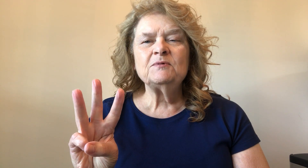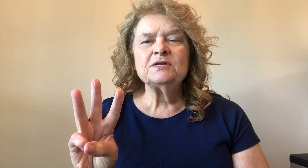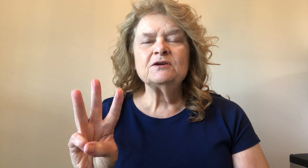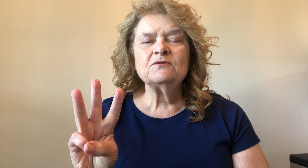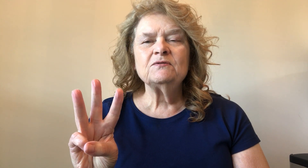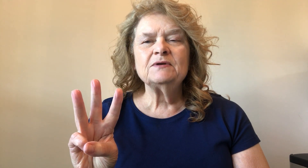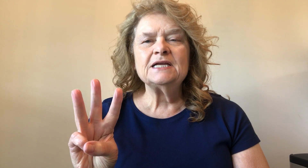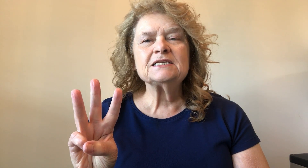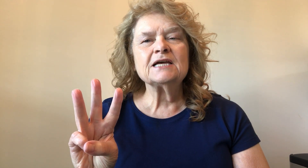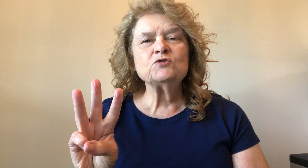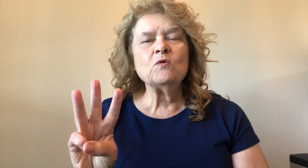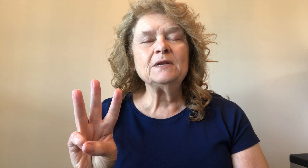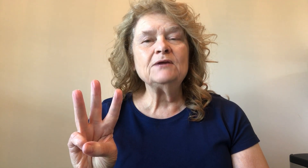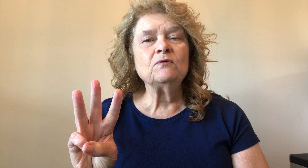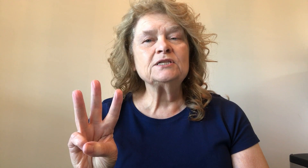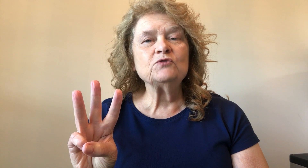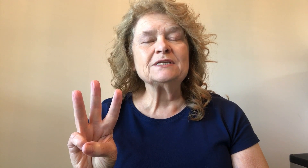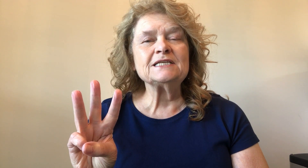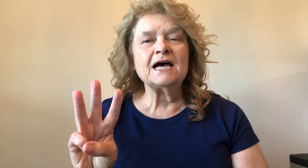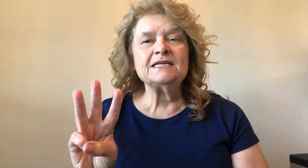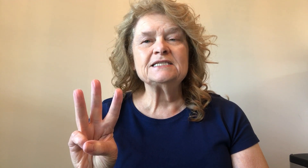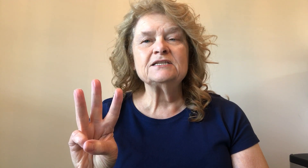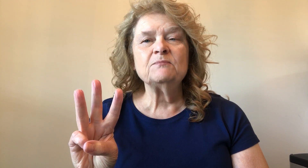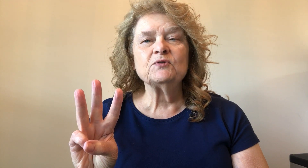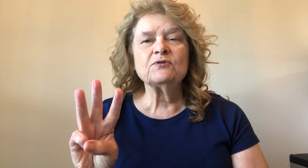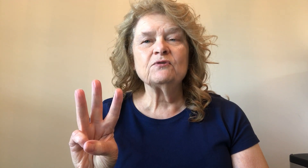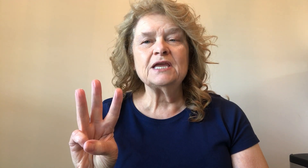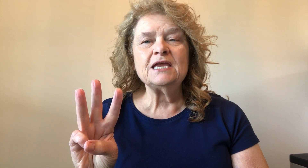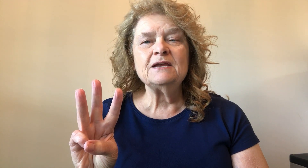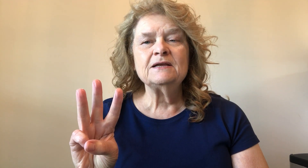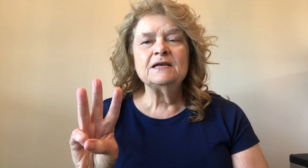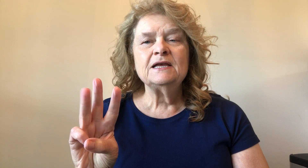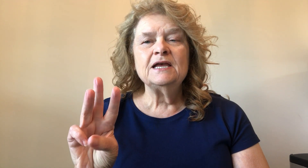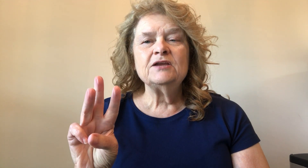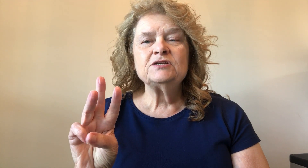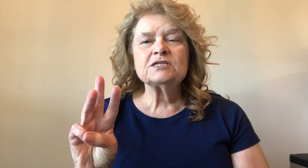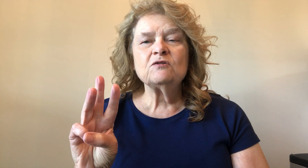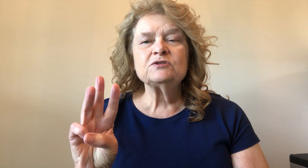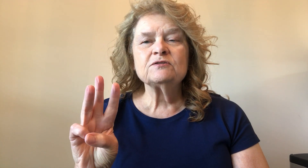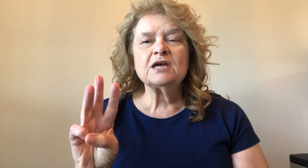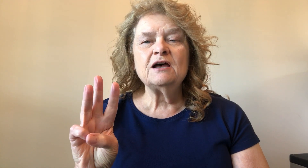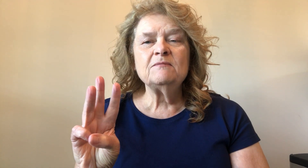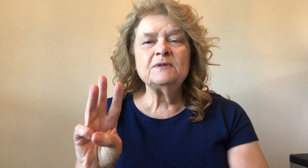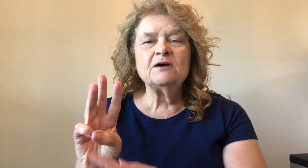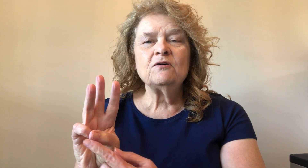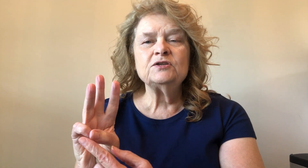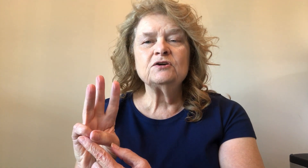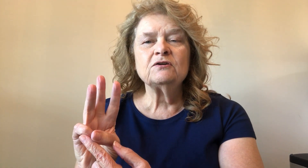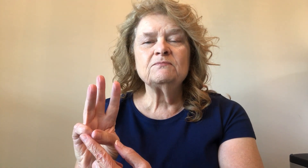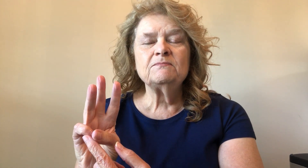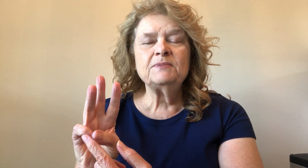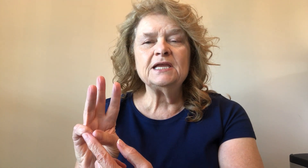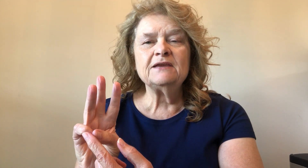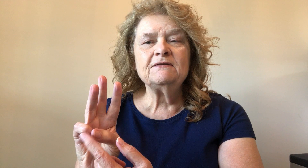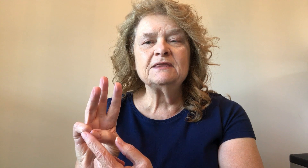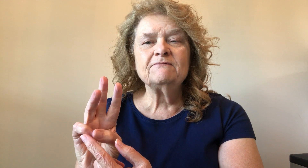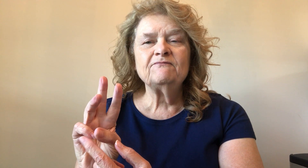W. It's like normally what you would sign is the number 3. You just hold your thumb on your pinky